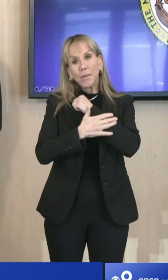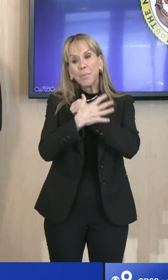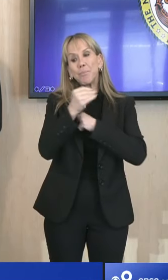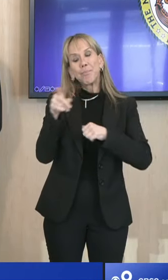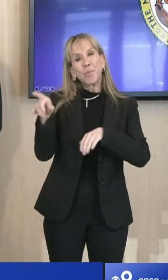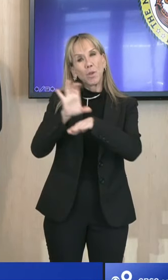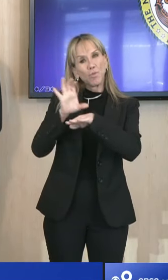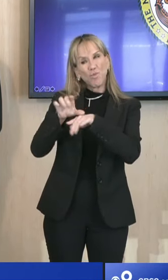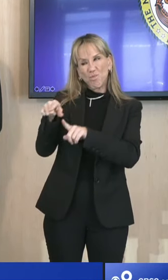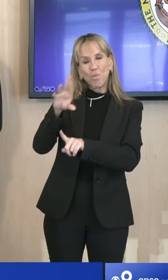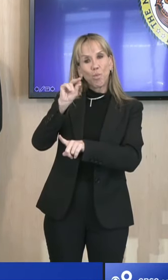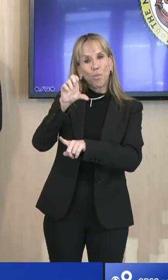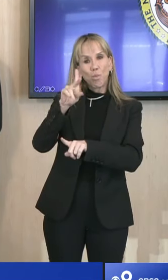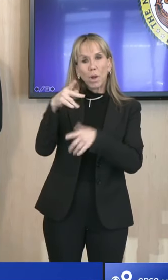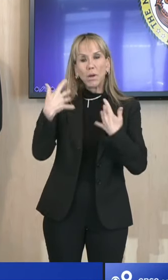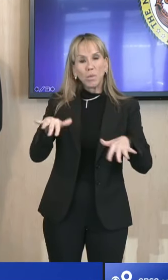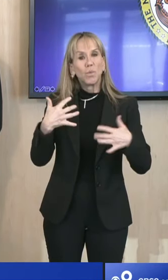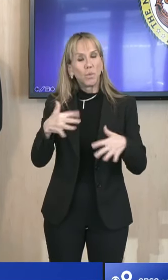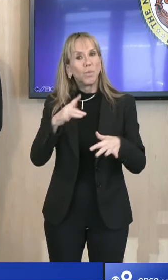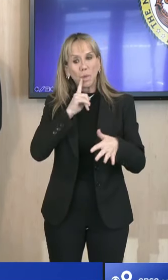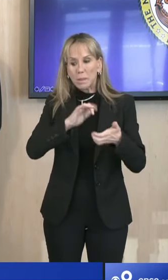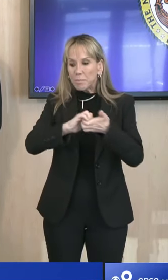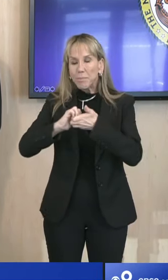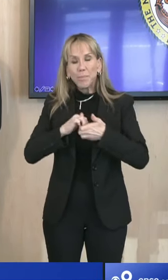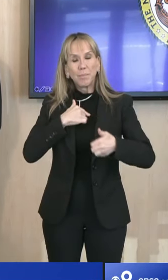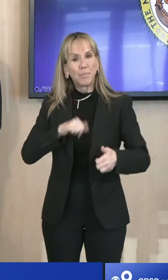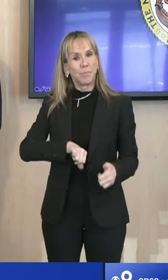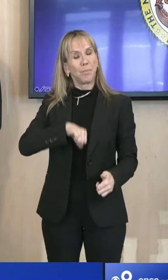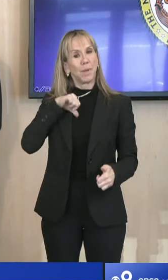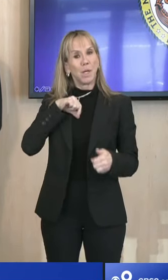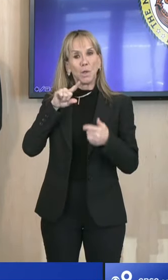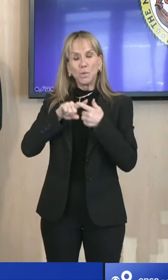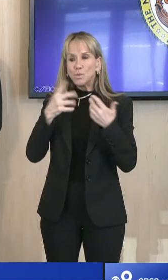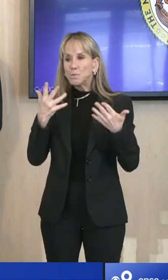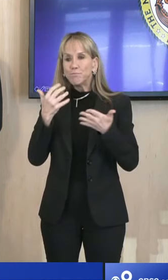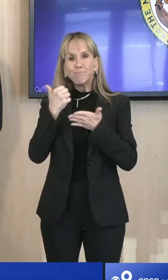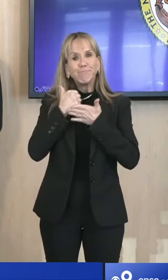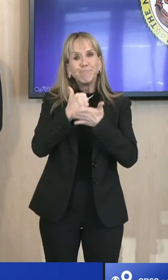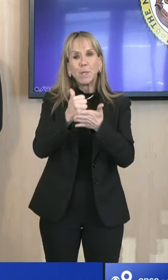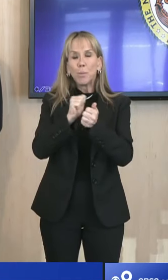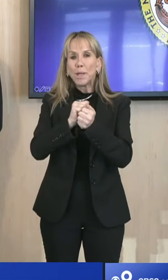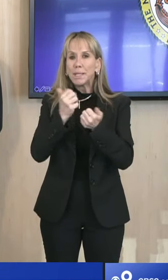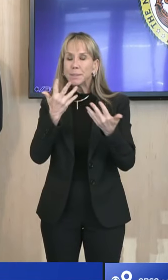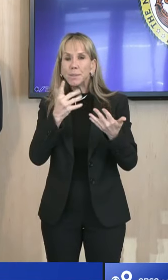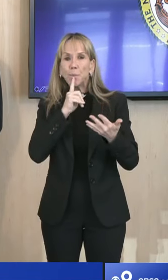this inspiring collaboration to help protect and collect